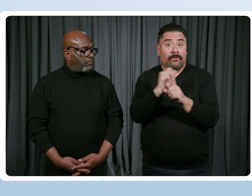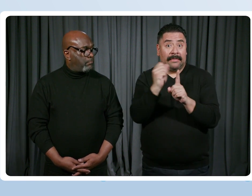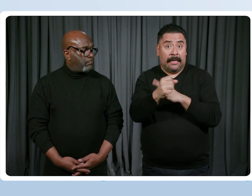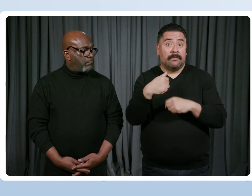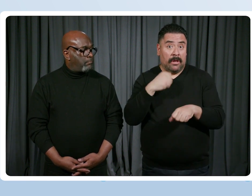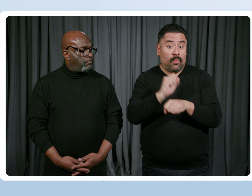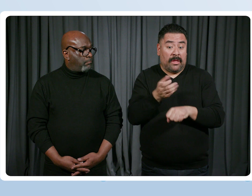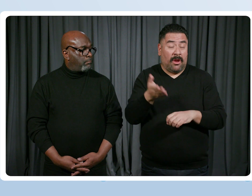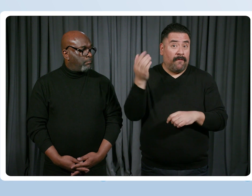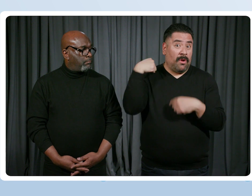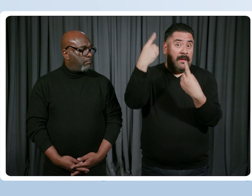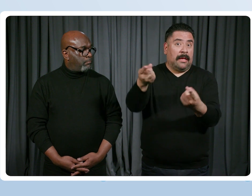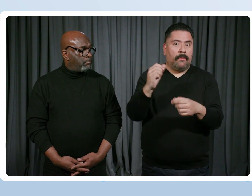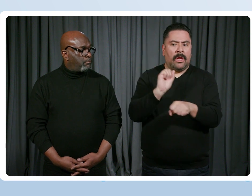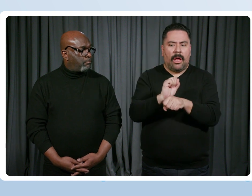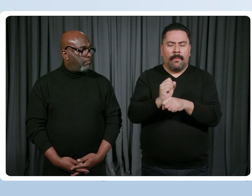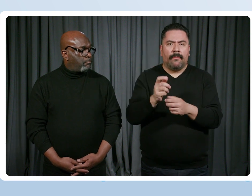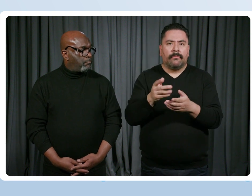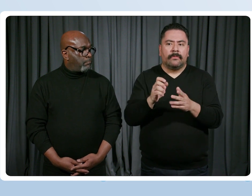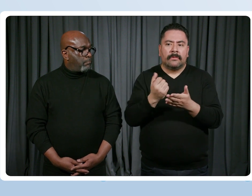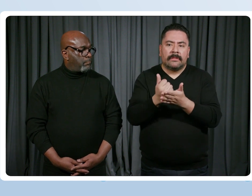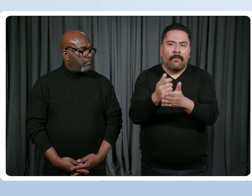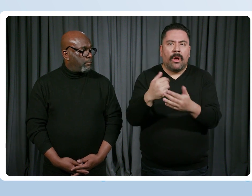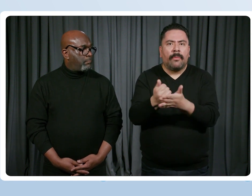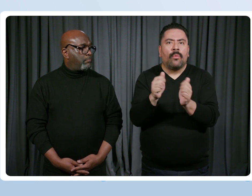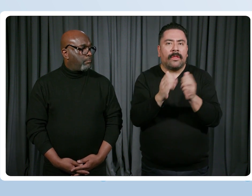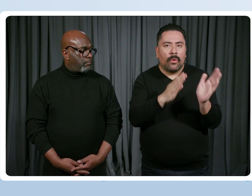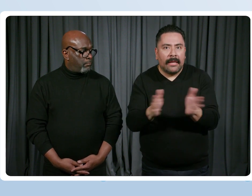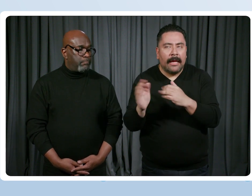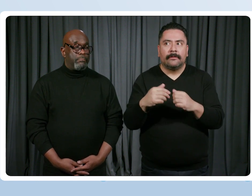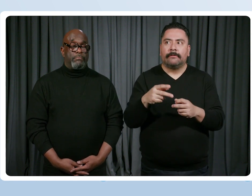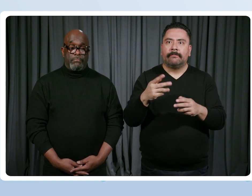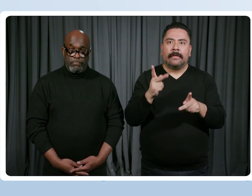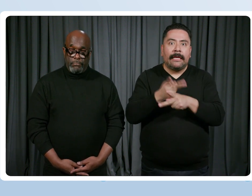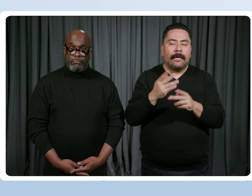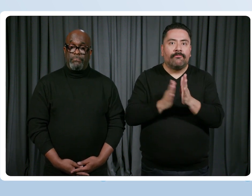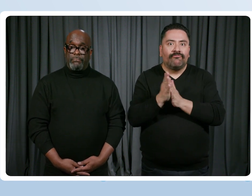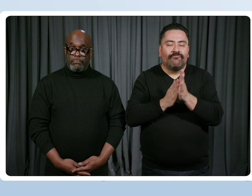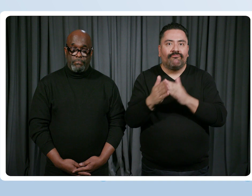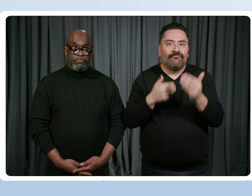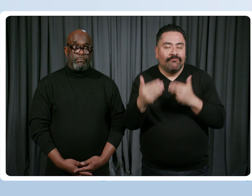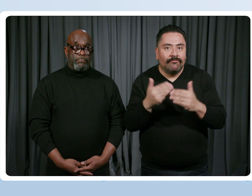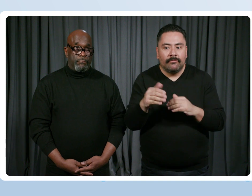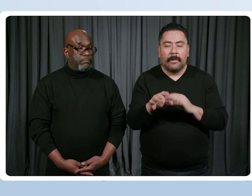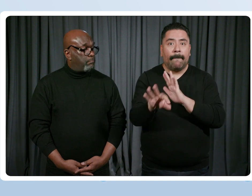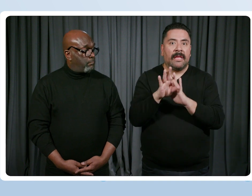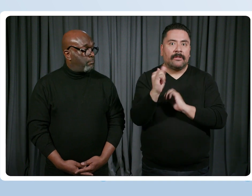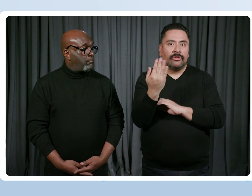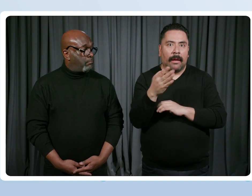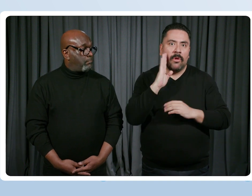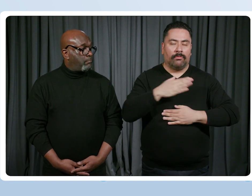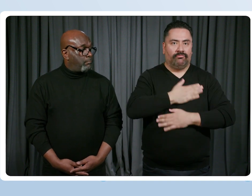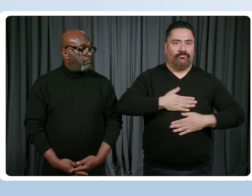for a long time, we will help people with things like being able to be organized, stay motivated, choose jobs that they are going